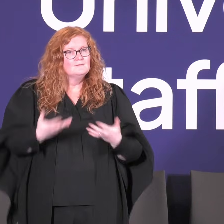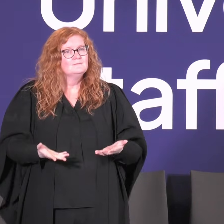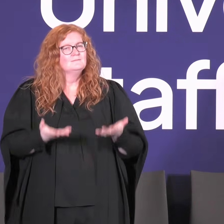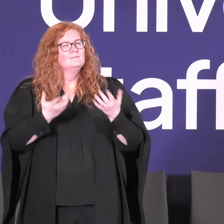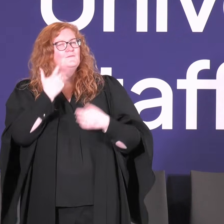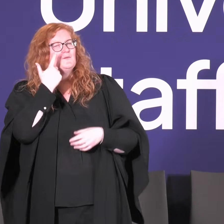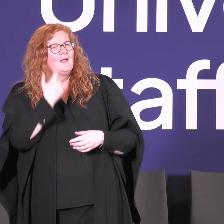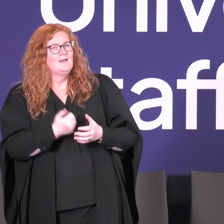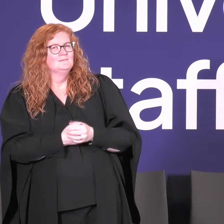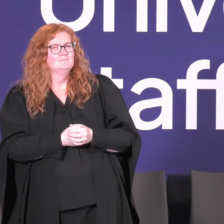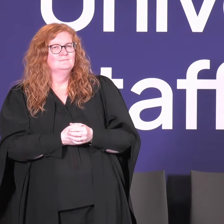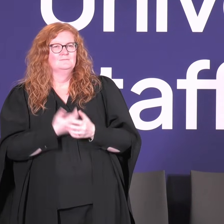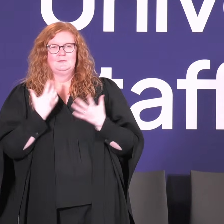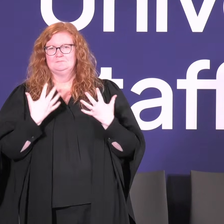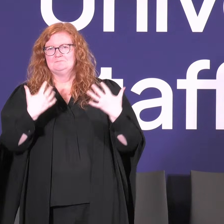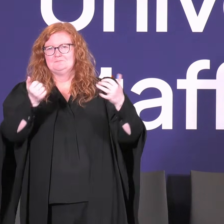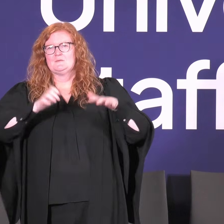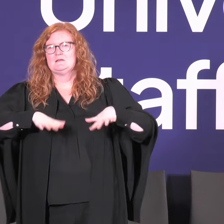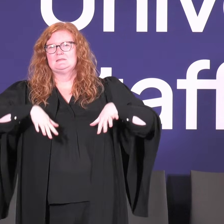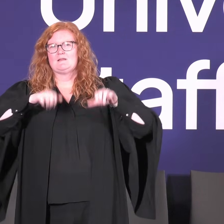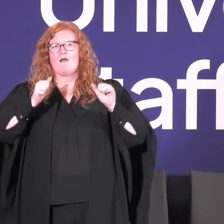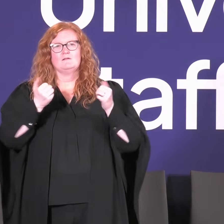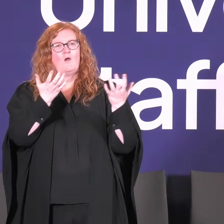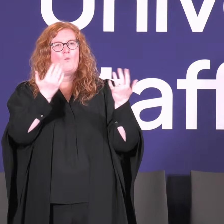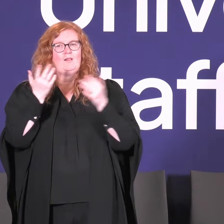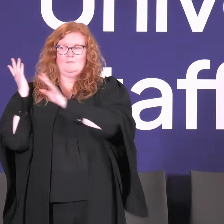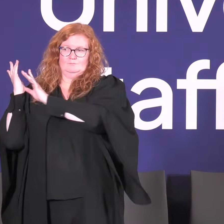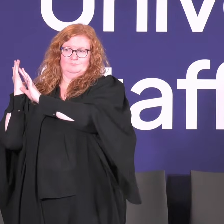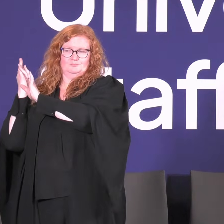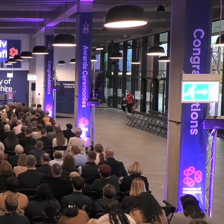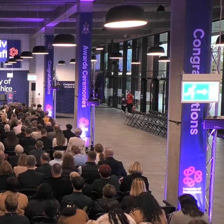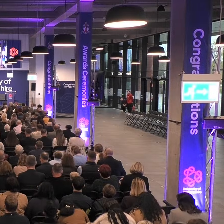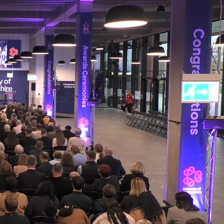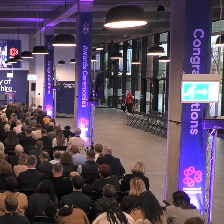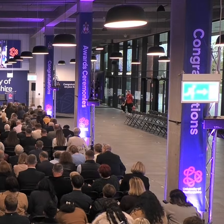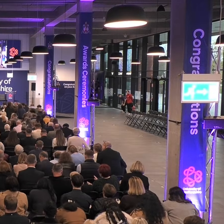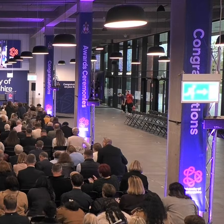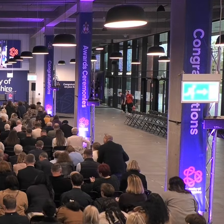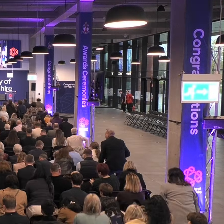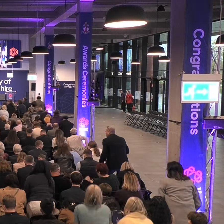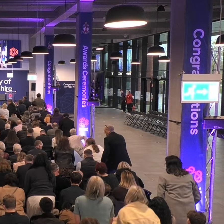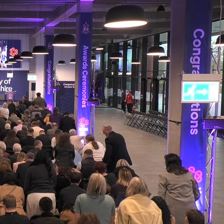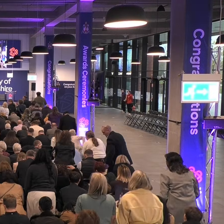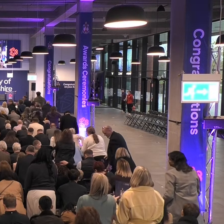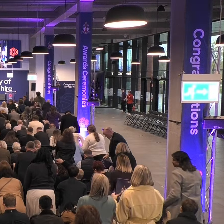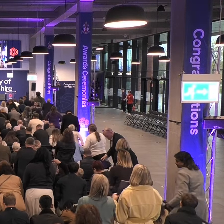able as our ceremony begins and we welcome our platform party.